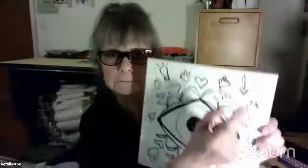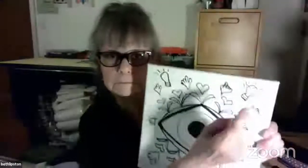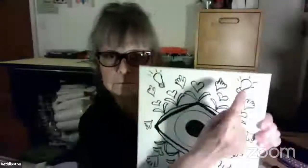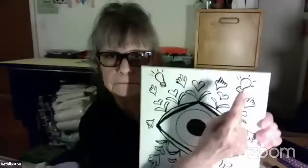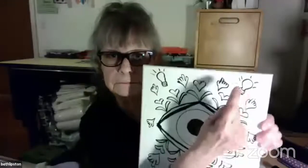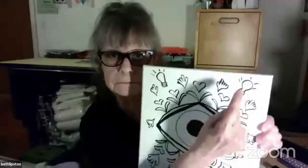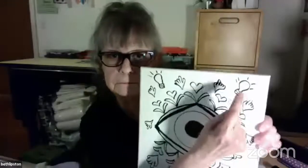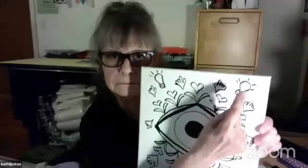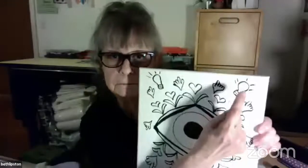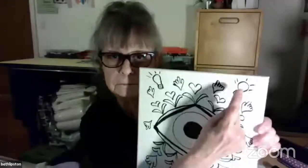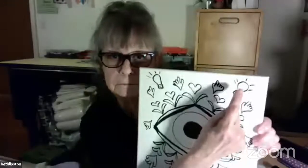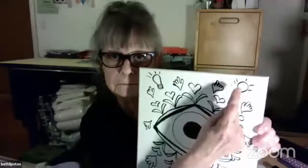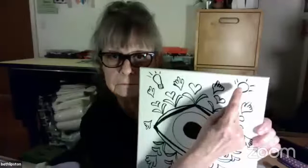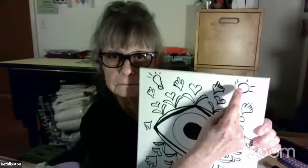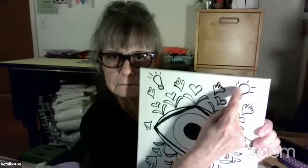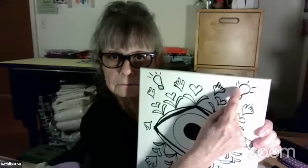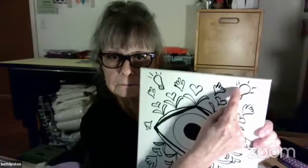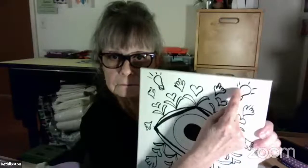that I have these here,